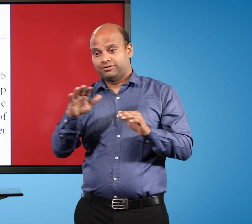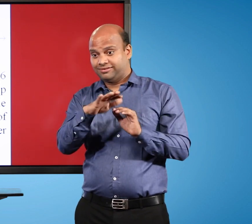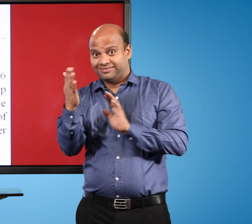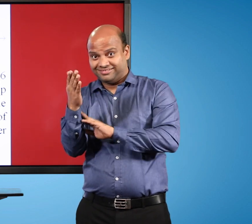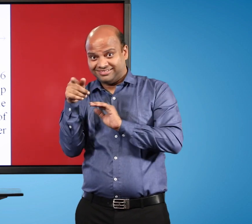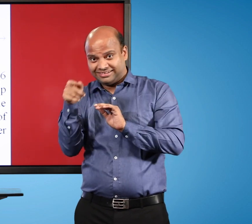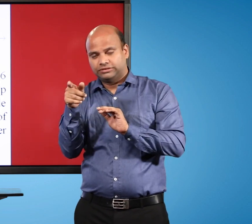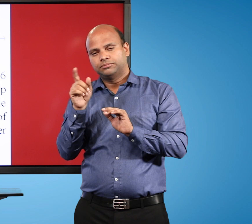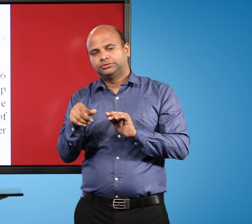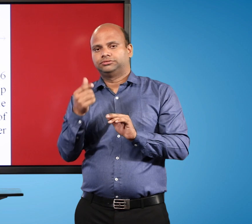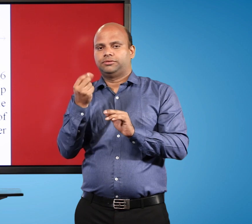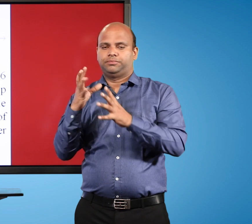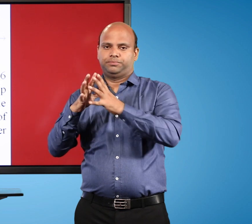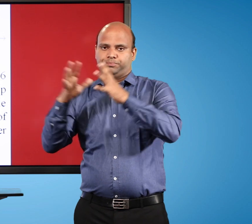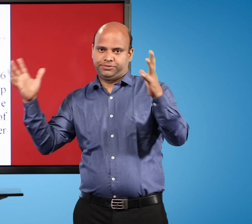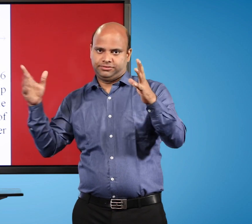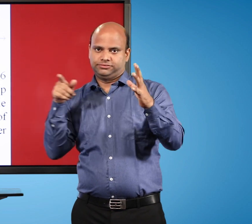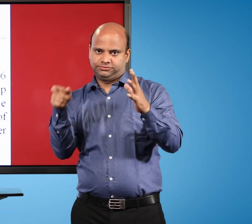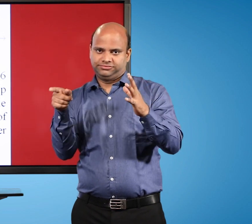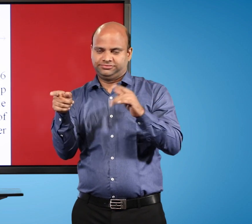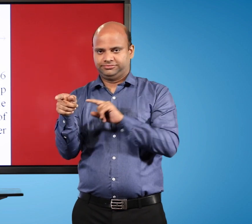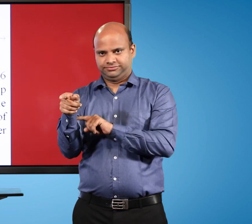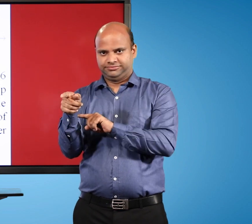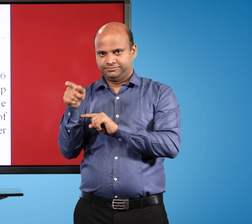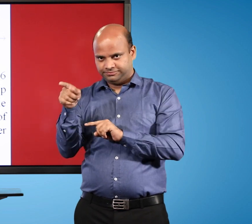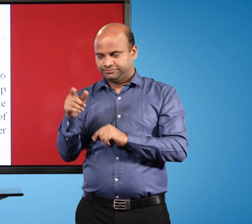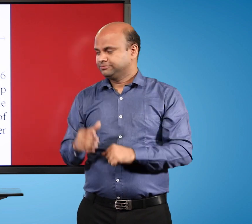the number on the right of the other number is the greater number.